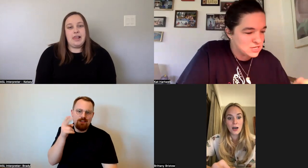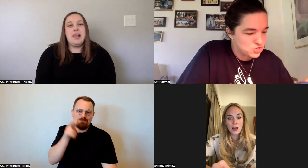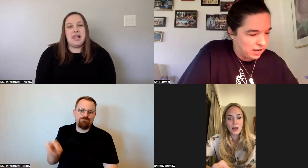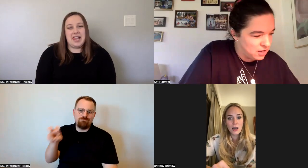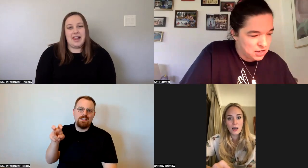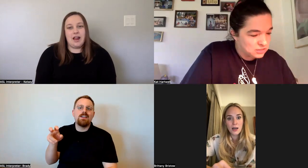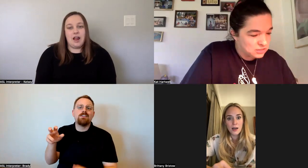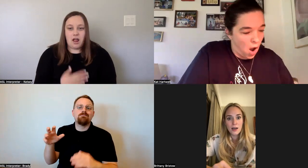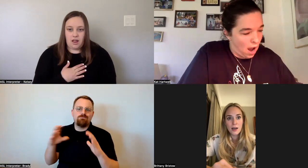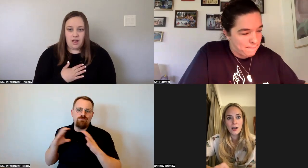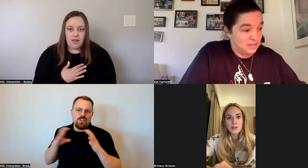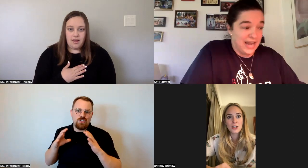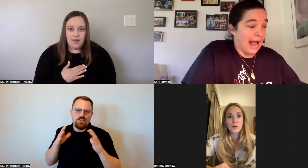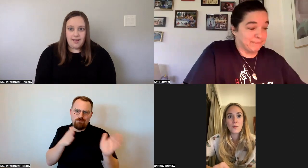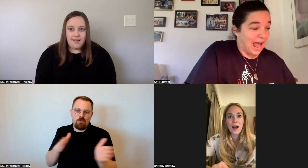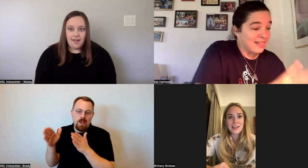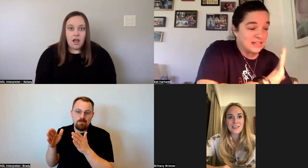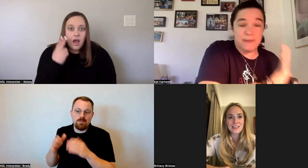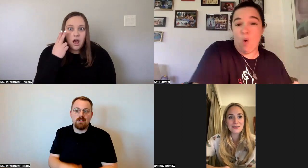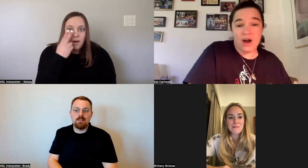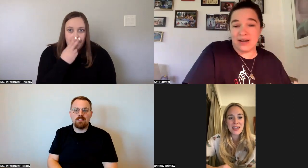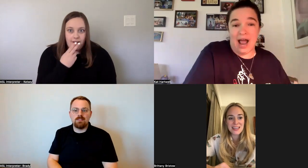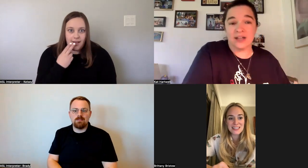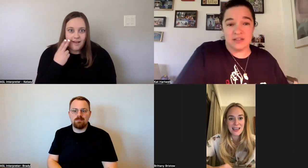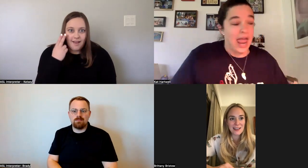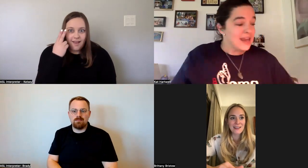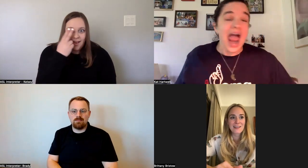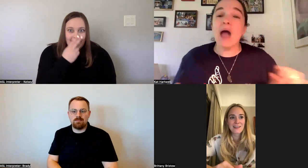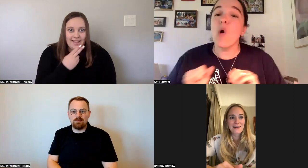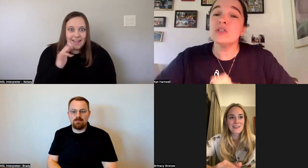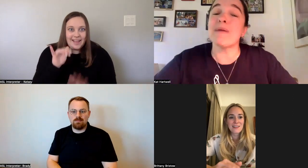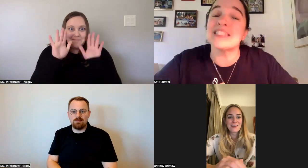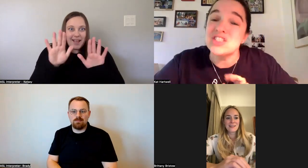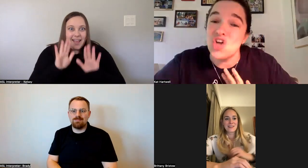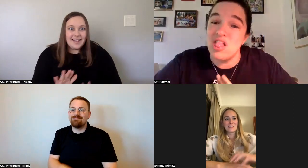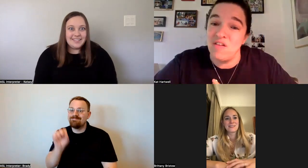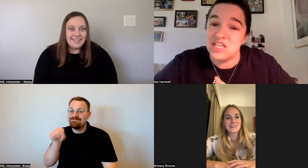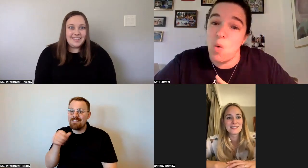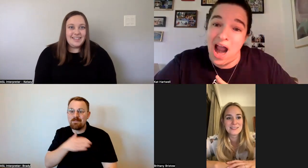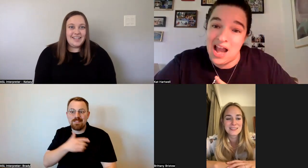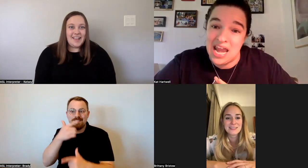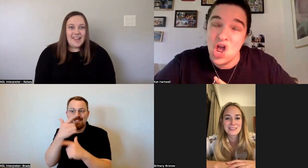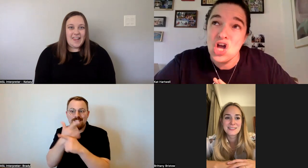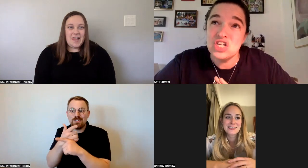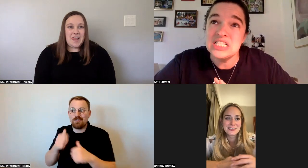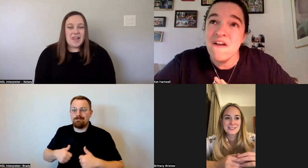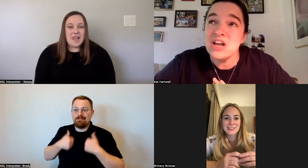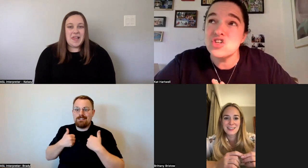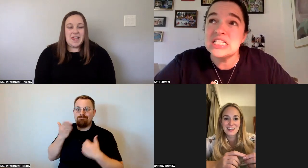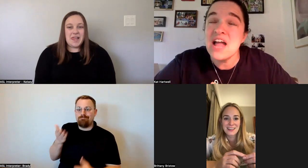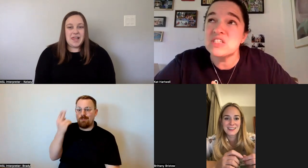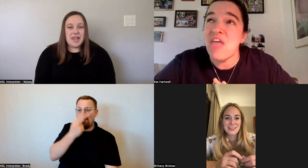my vacation. To Hawaii, that sounds amazing. Yeah, I'm going. My sister lives in Hawaii.